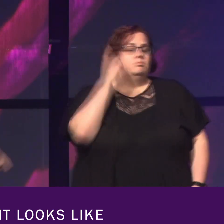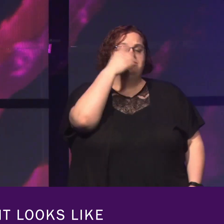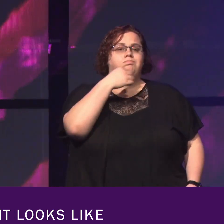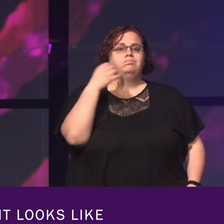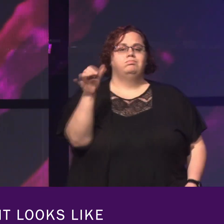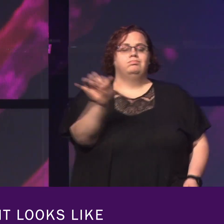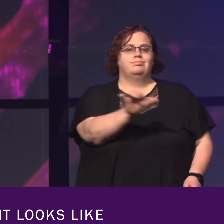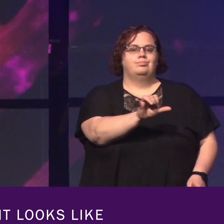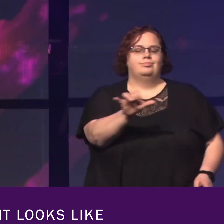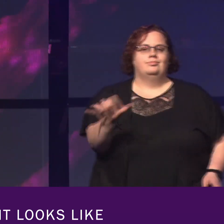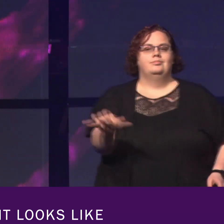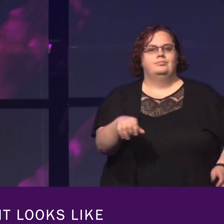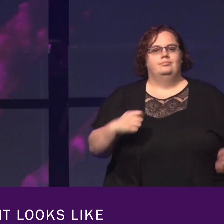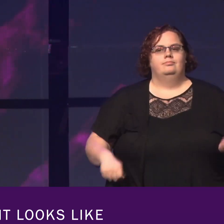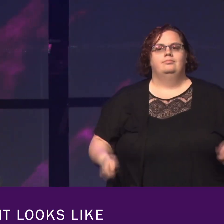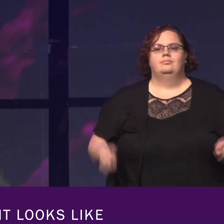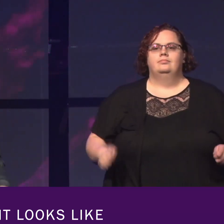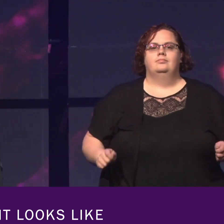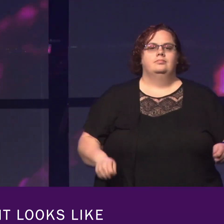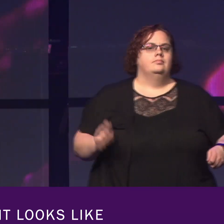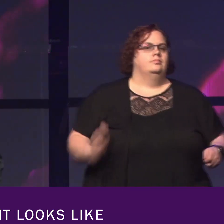This is what it looks like.